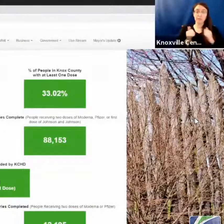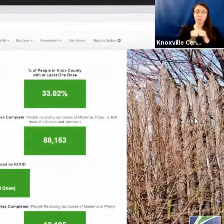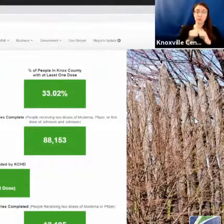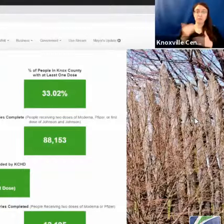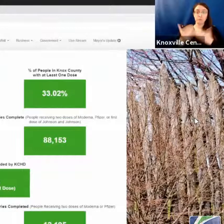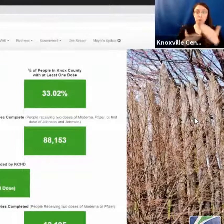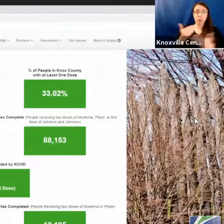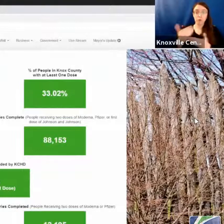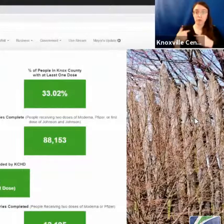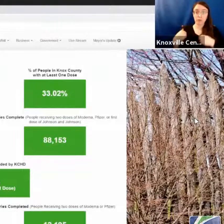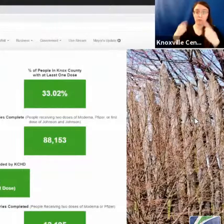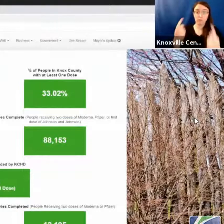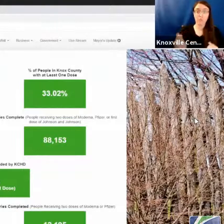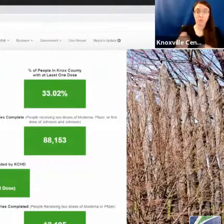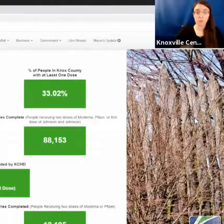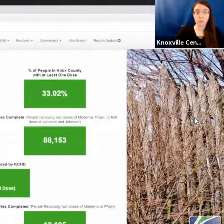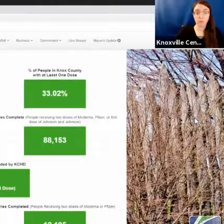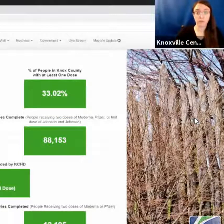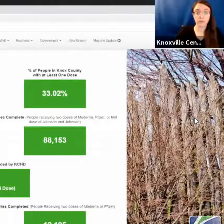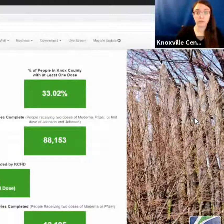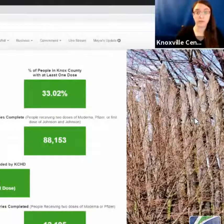Are we good?